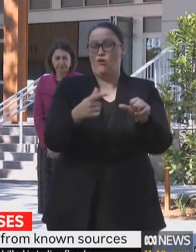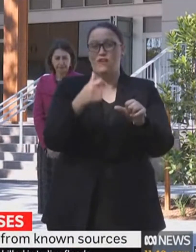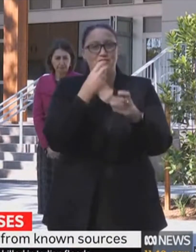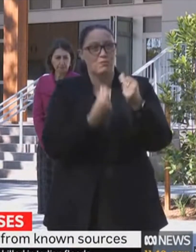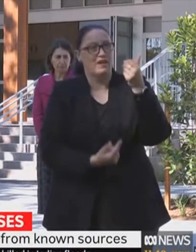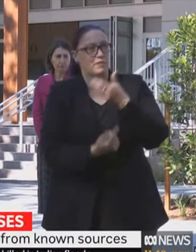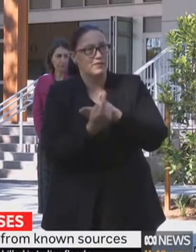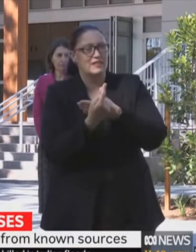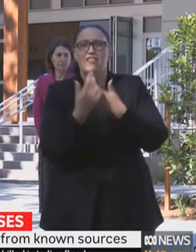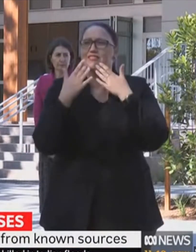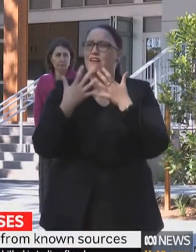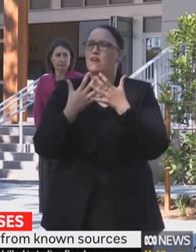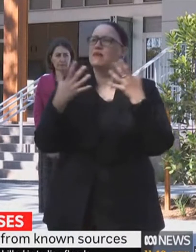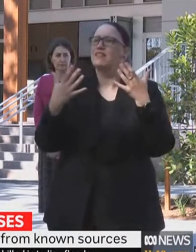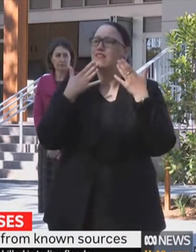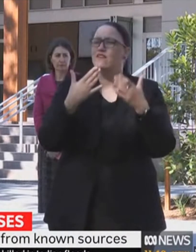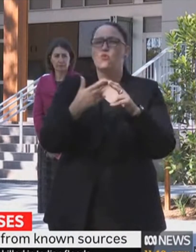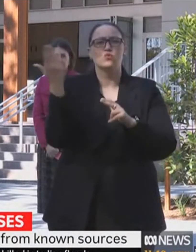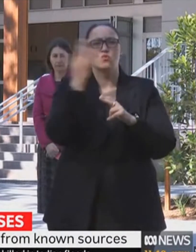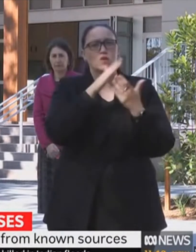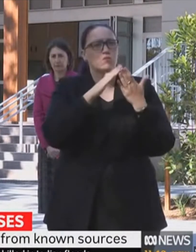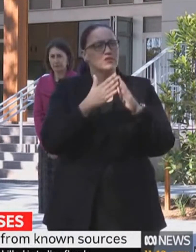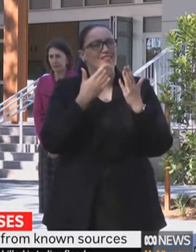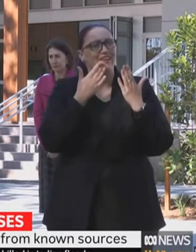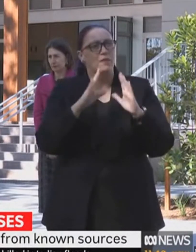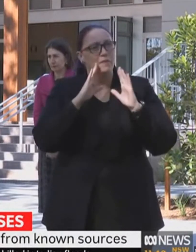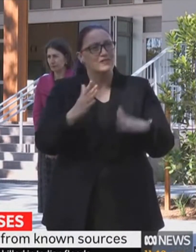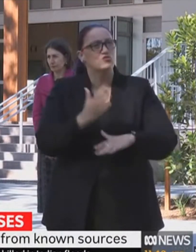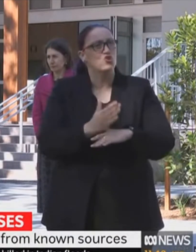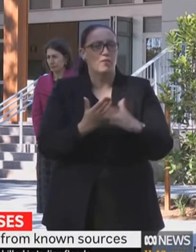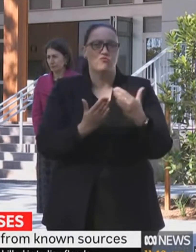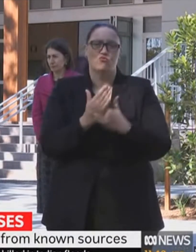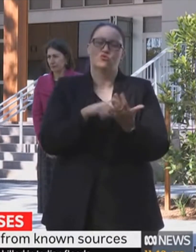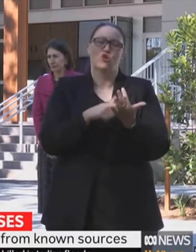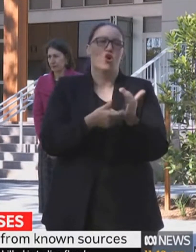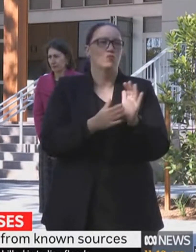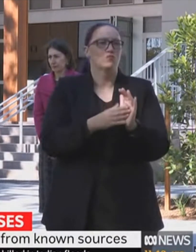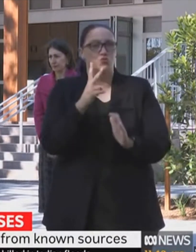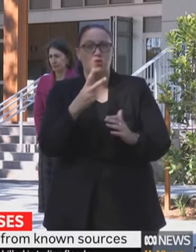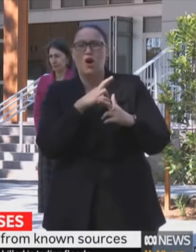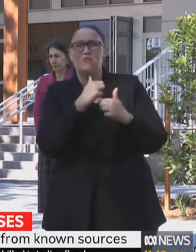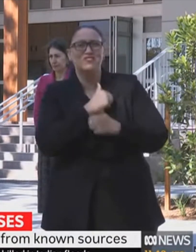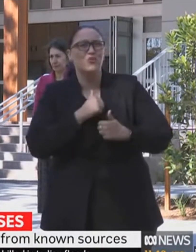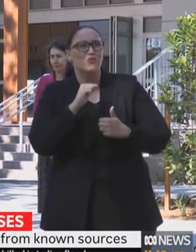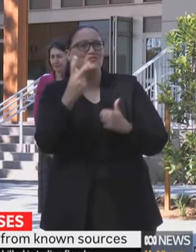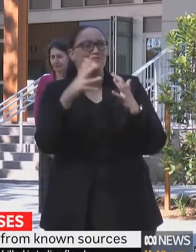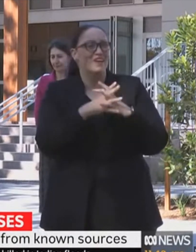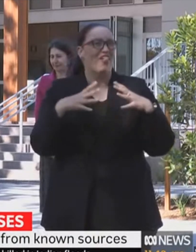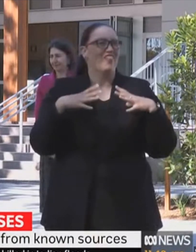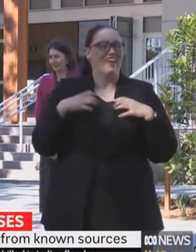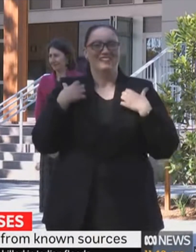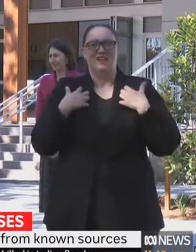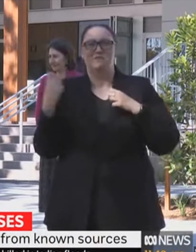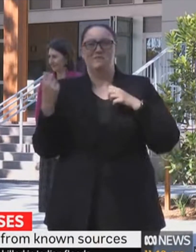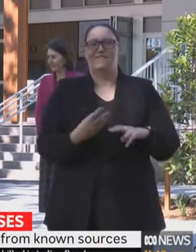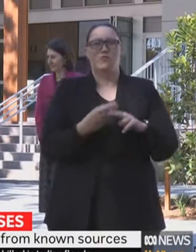all of our parents and our school communities for the amazing job that they did during Term 2. I hope they all enjoyed the break and excited to have everybody back for Term